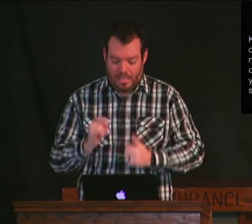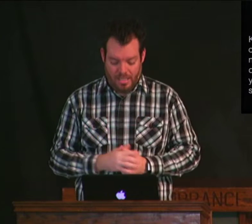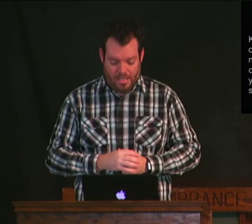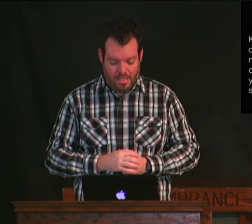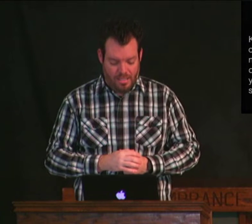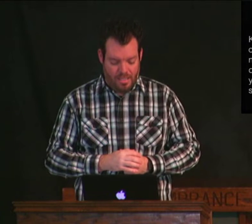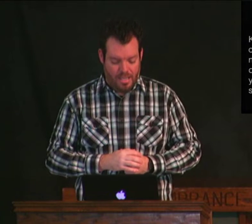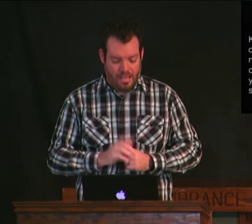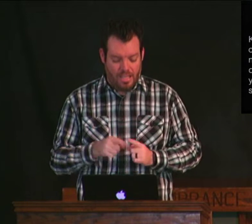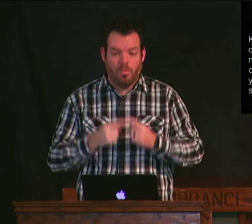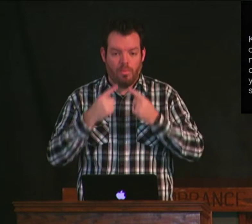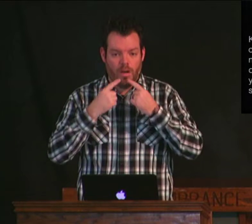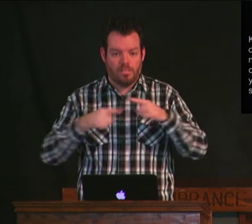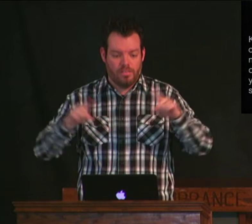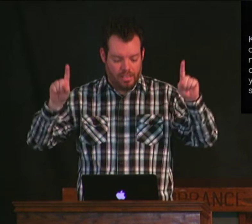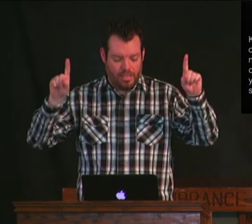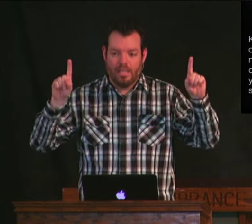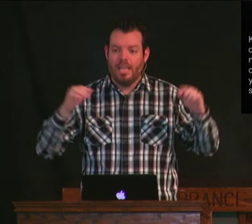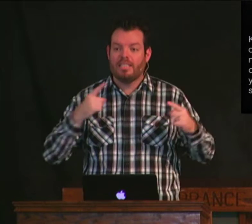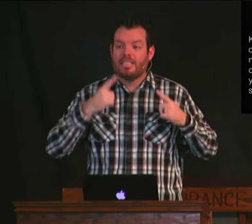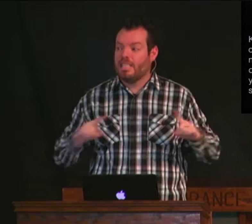there. Then you'll be prosperous and successful.